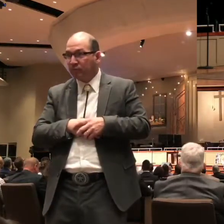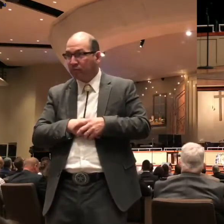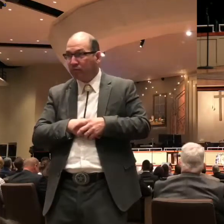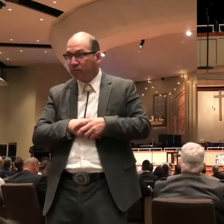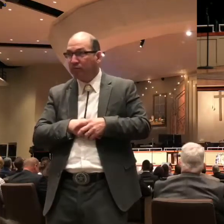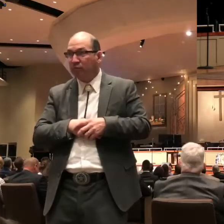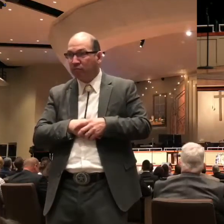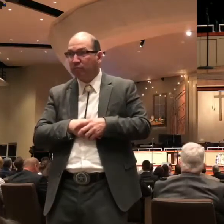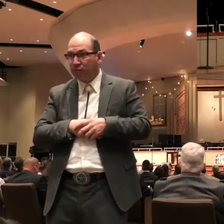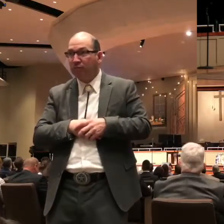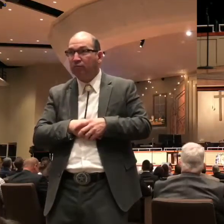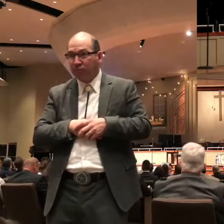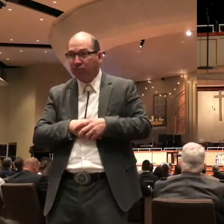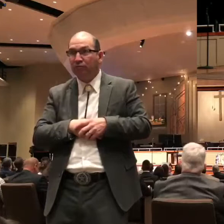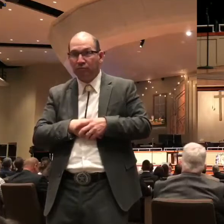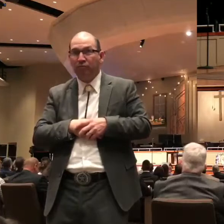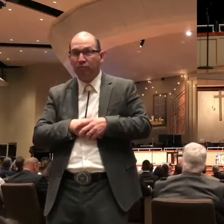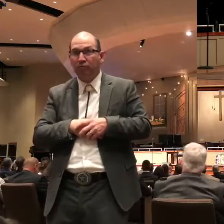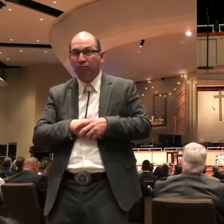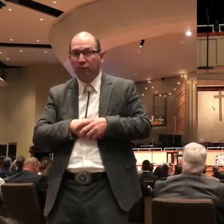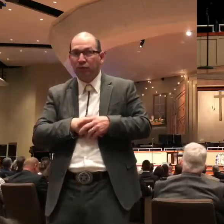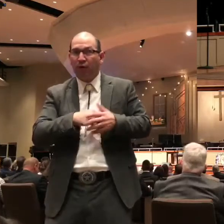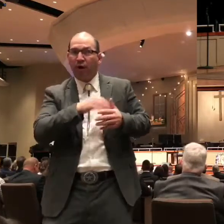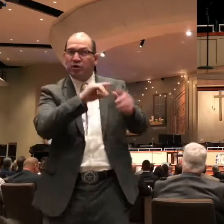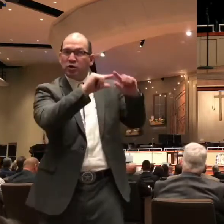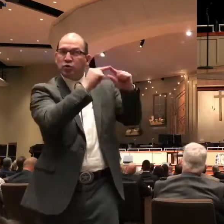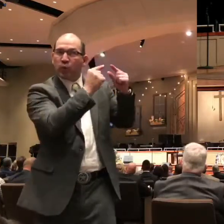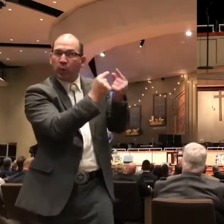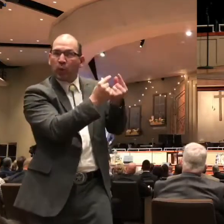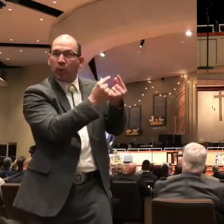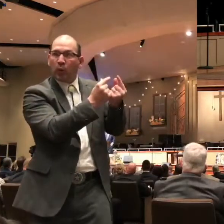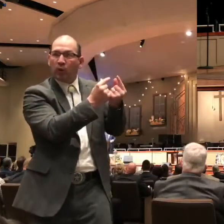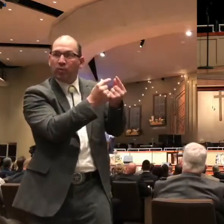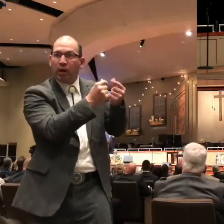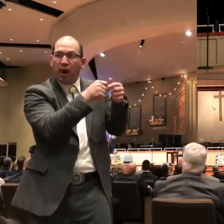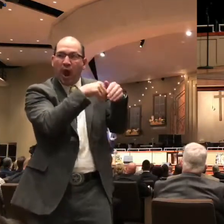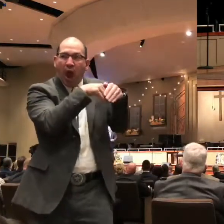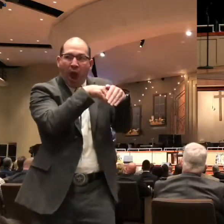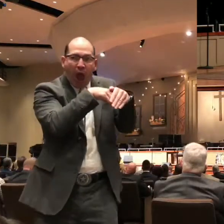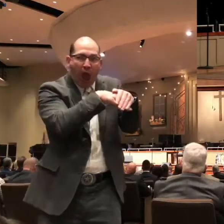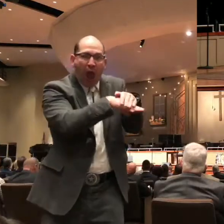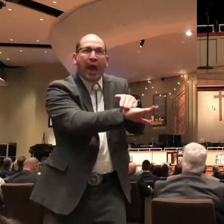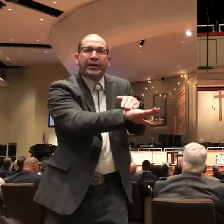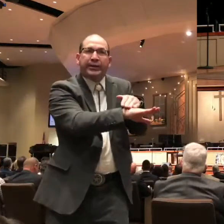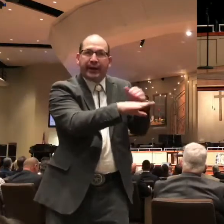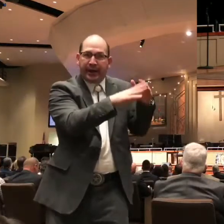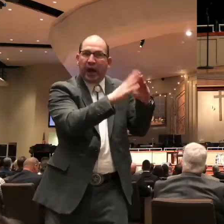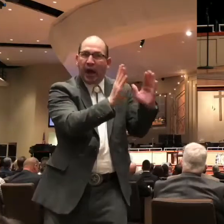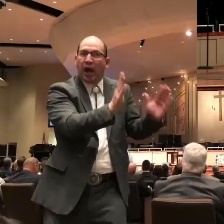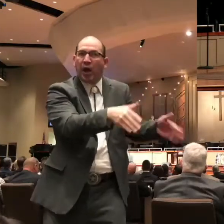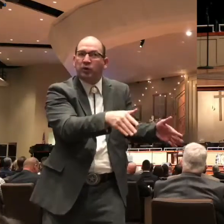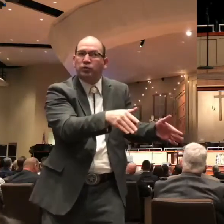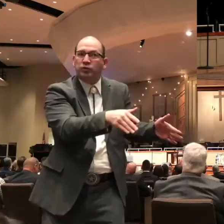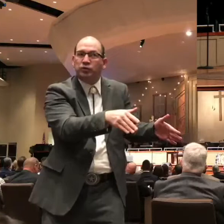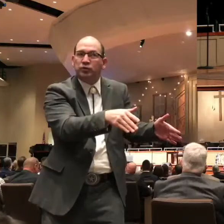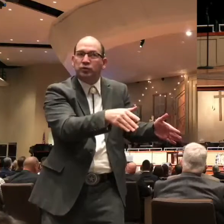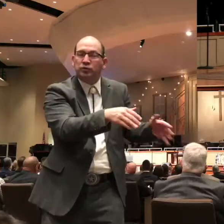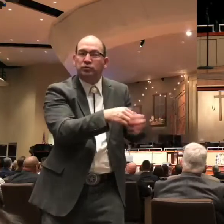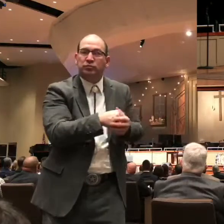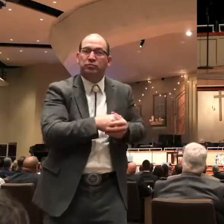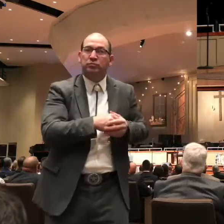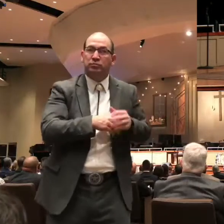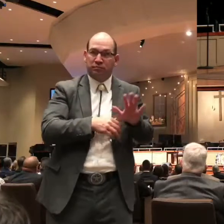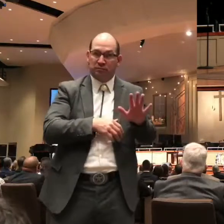of people they are. These types of people, they have a deviant reputation. It is an